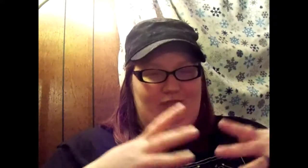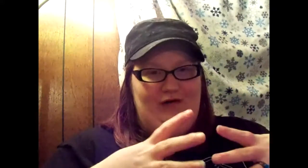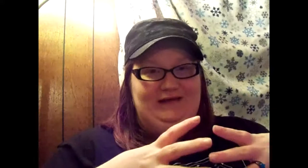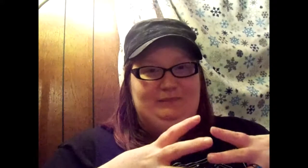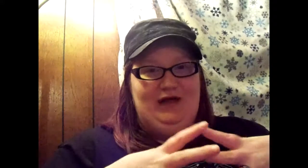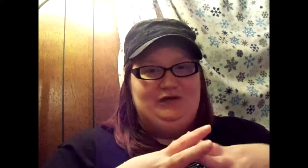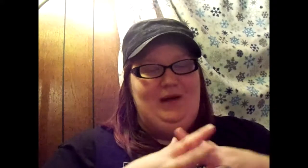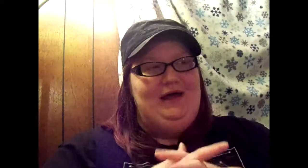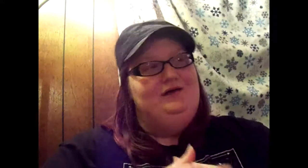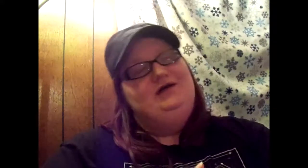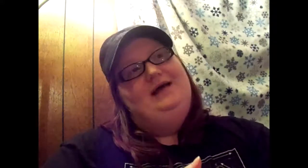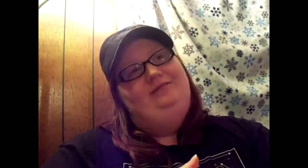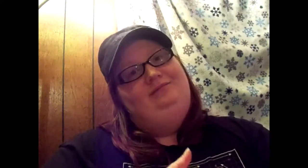around the splash pad, and just like,